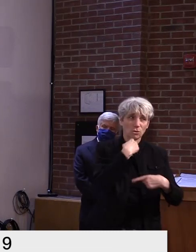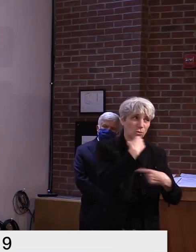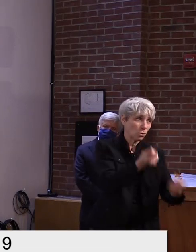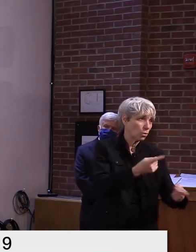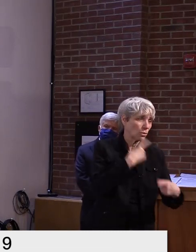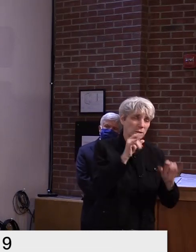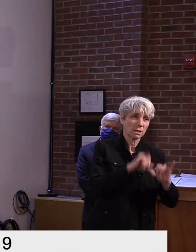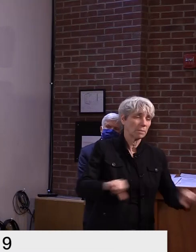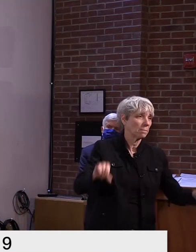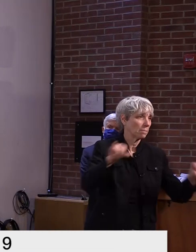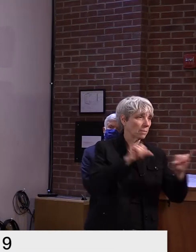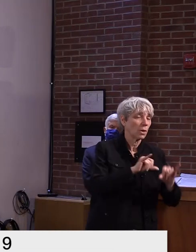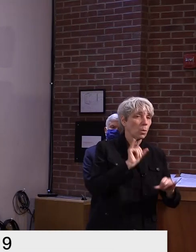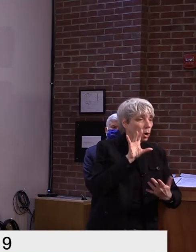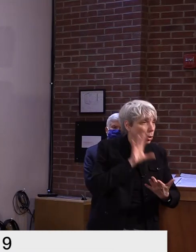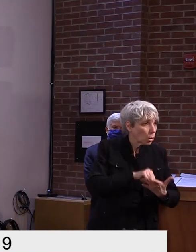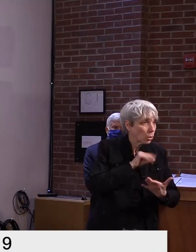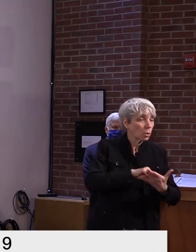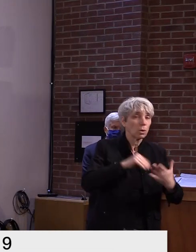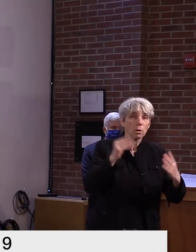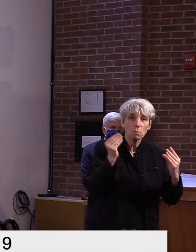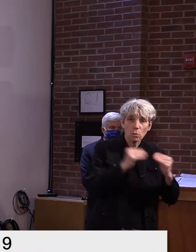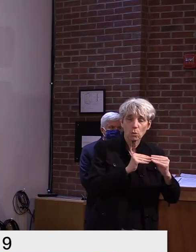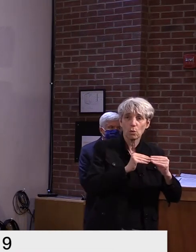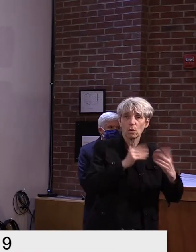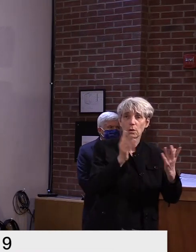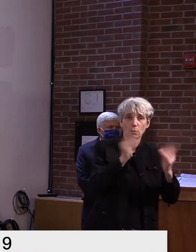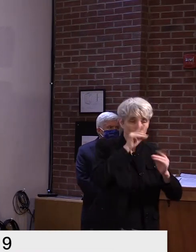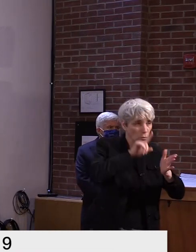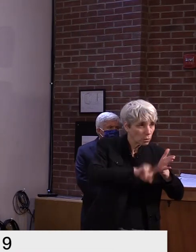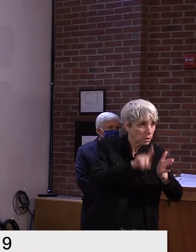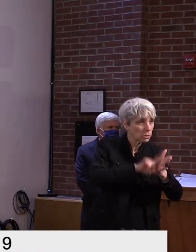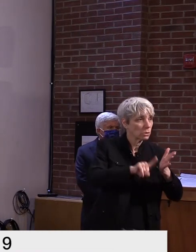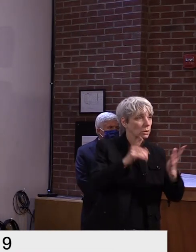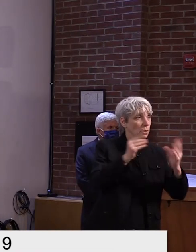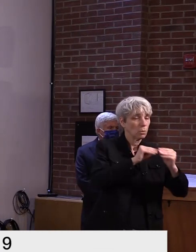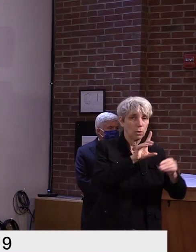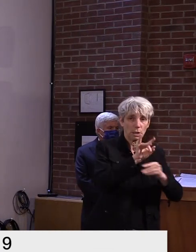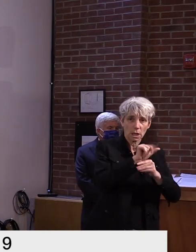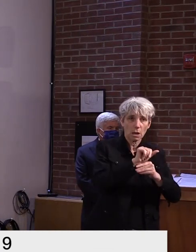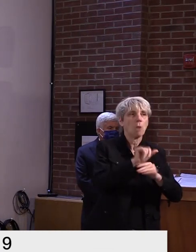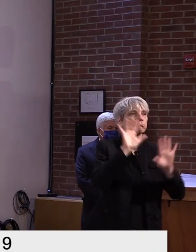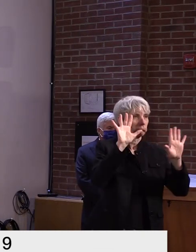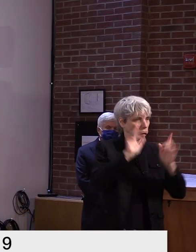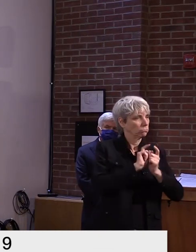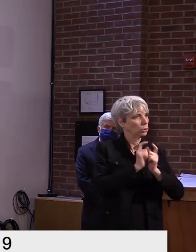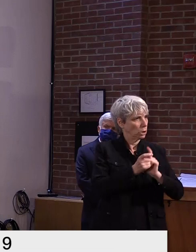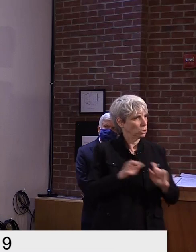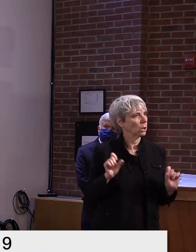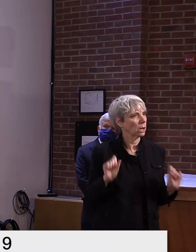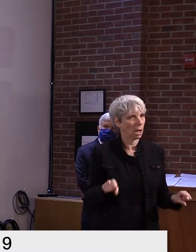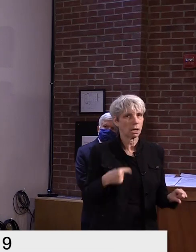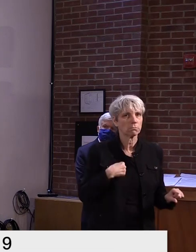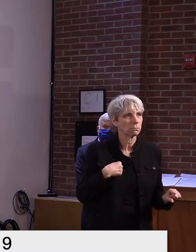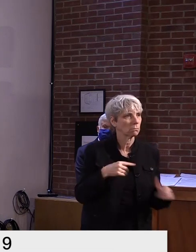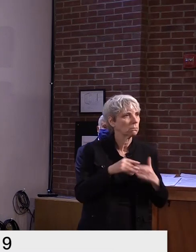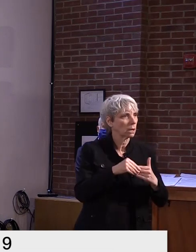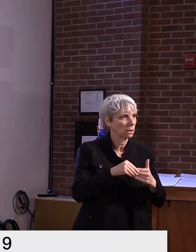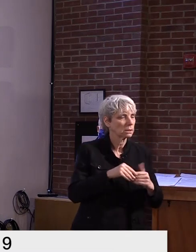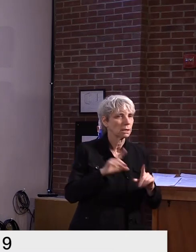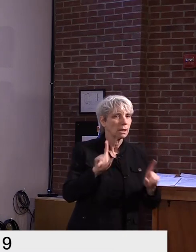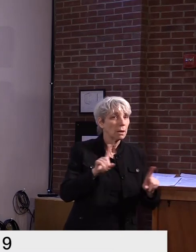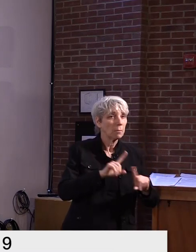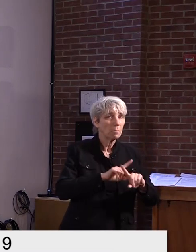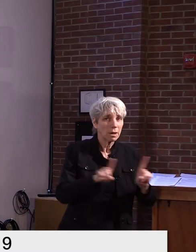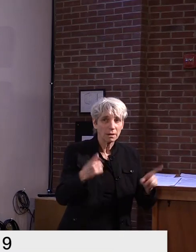virus, and the science and new information will inform our decisions. But after more than a